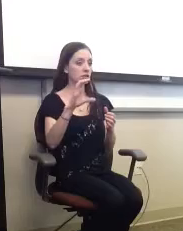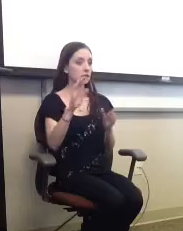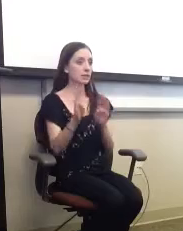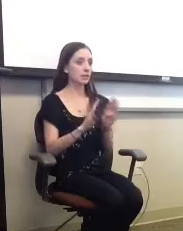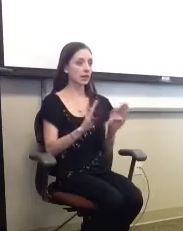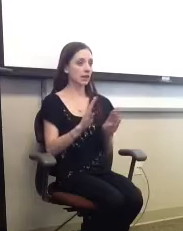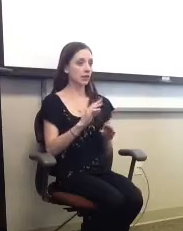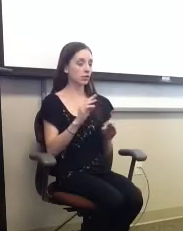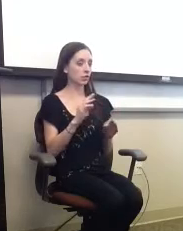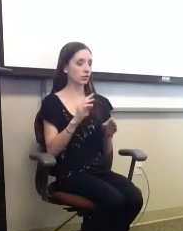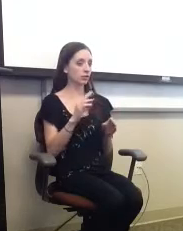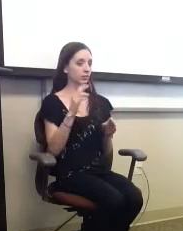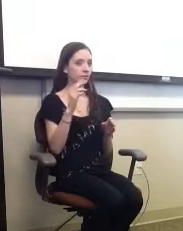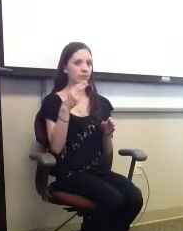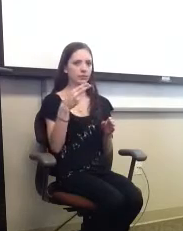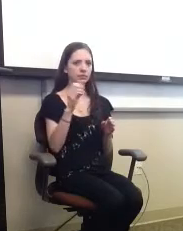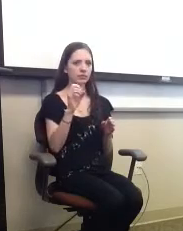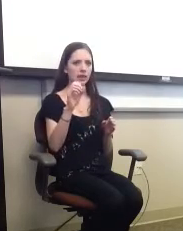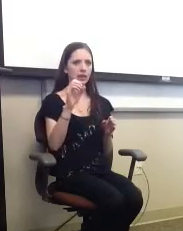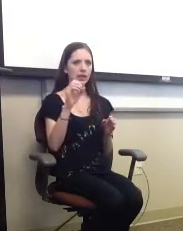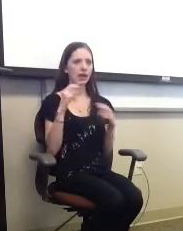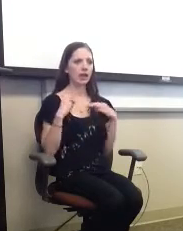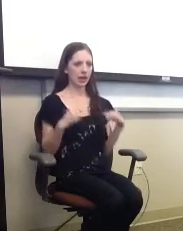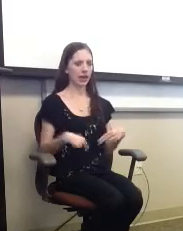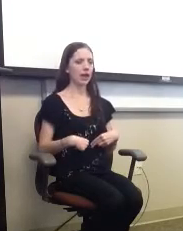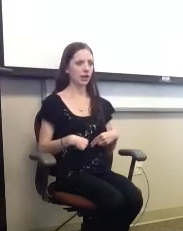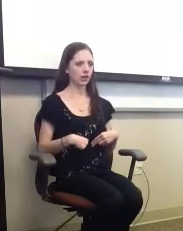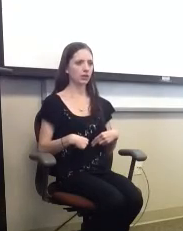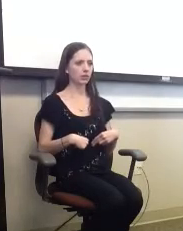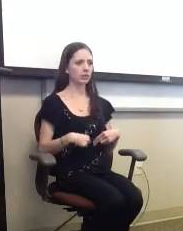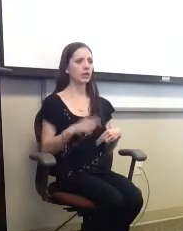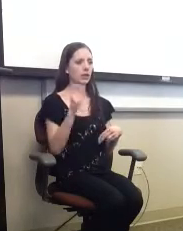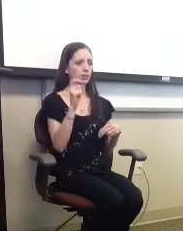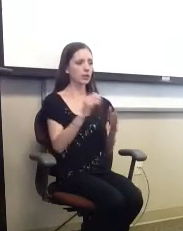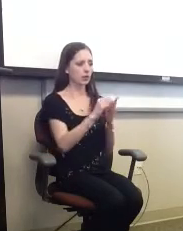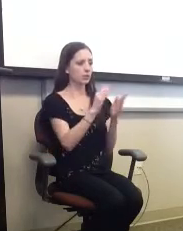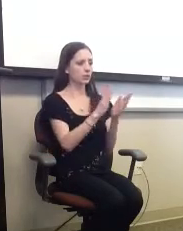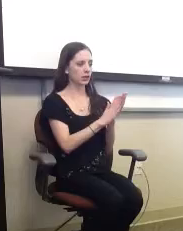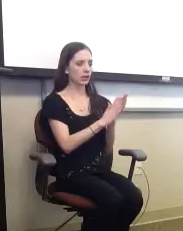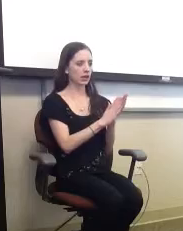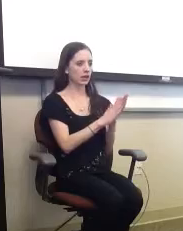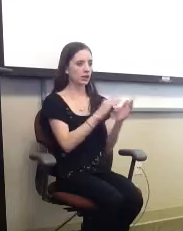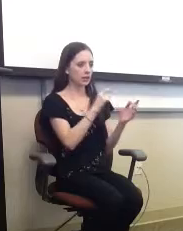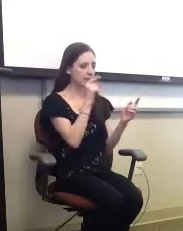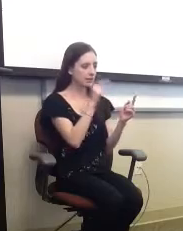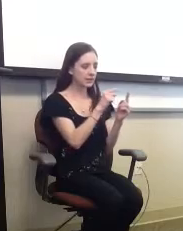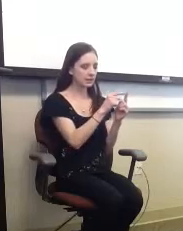my body of my authorization, I'm going to put who my specific provider is. I'm going to put,